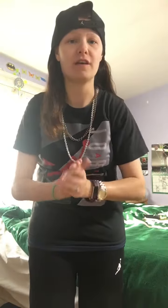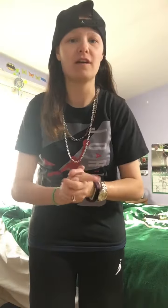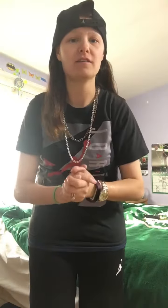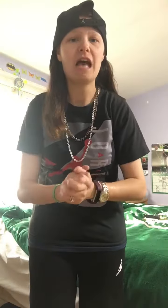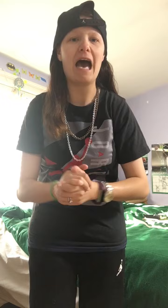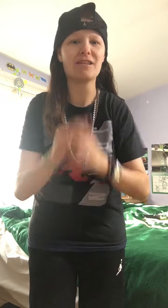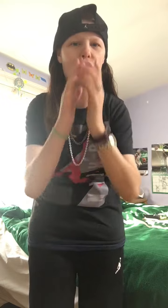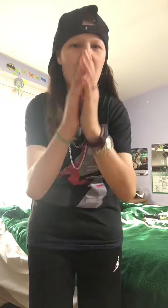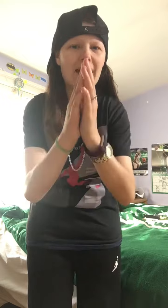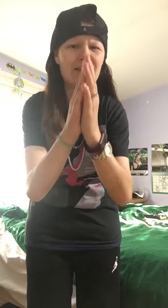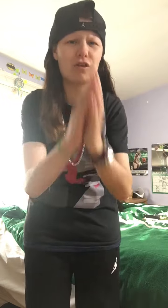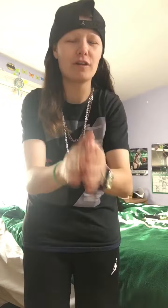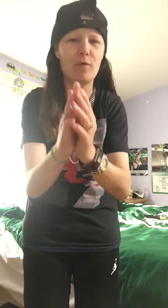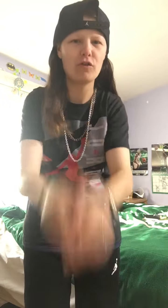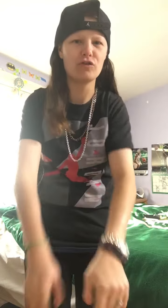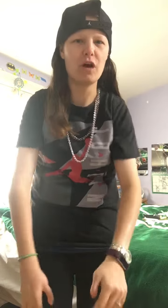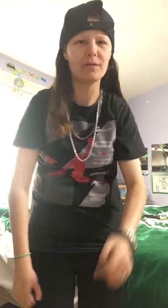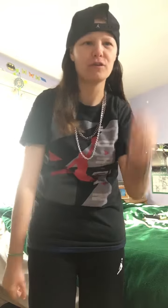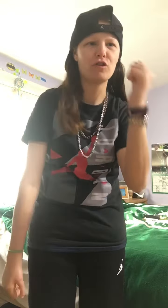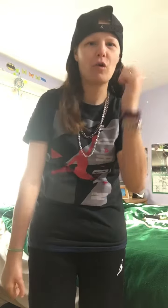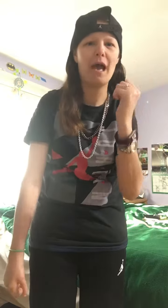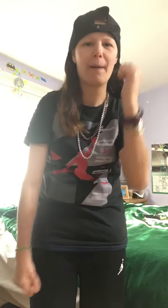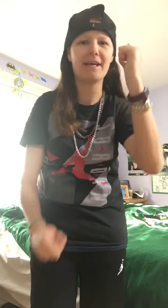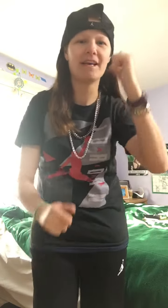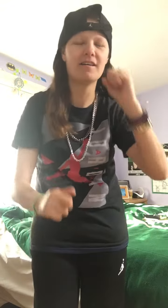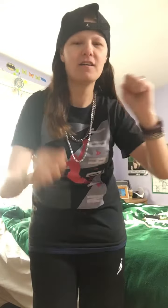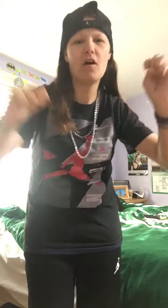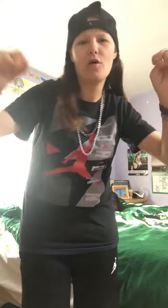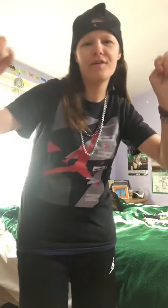guys. I saw the ball dropped. I was so happy. Oh, yeah.